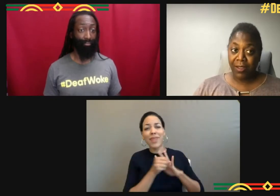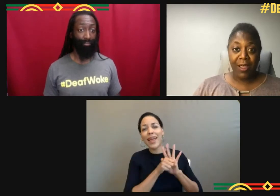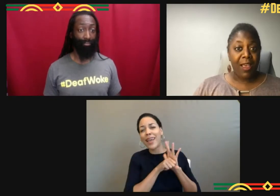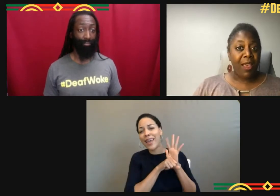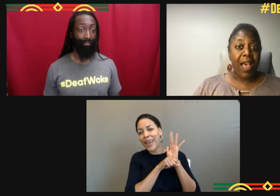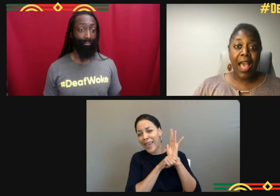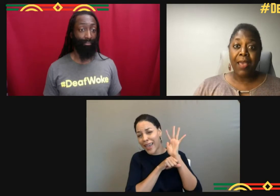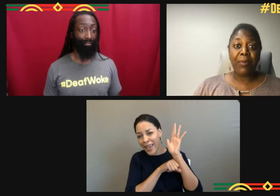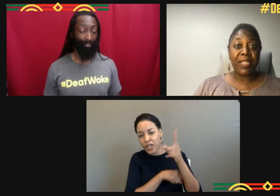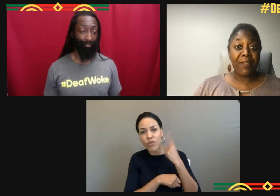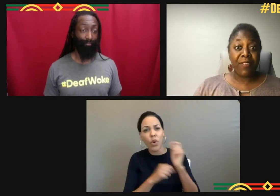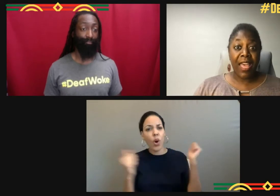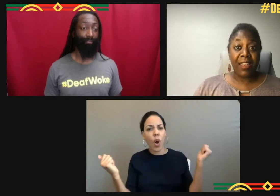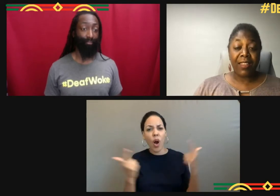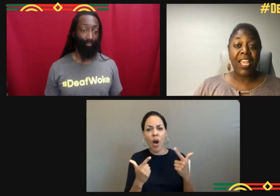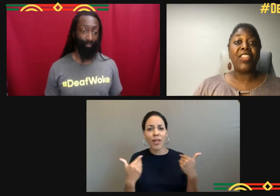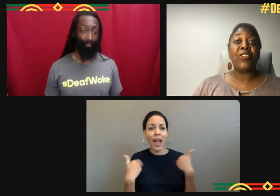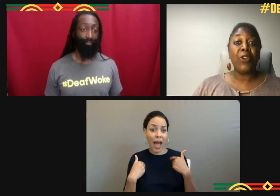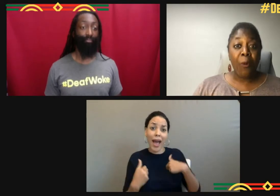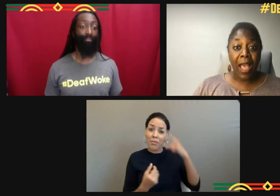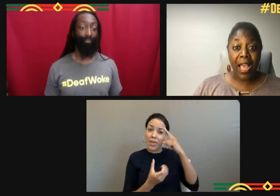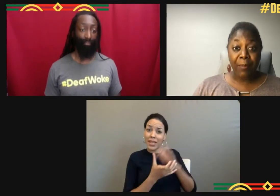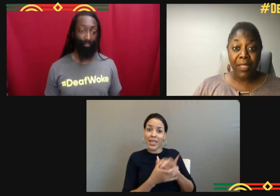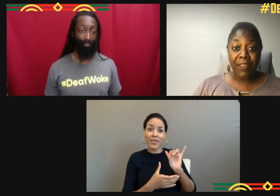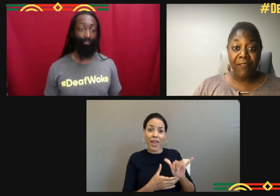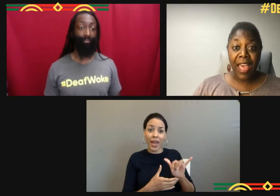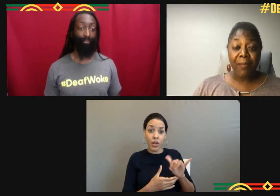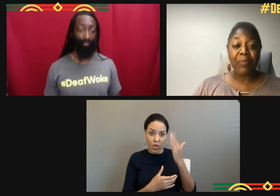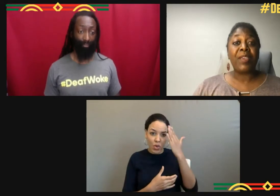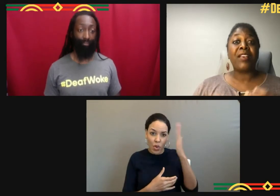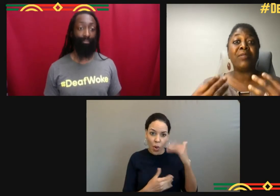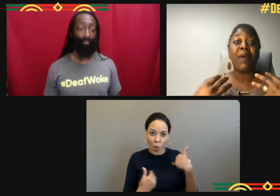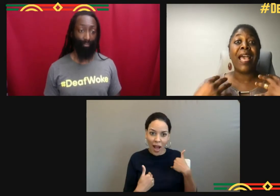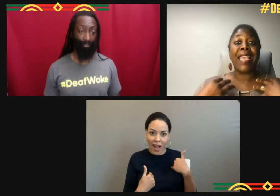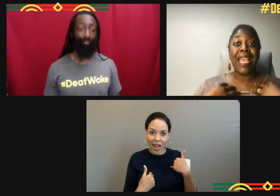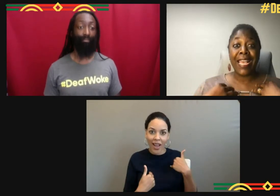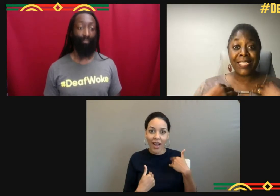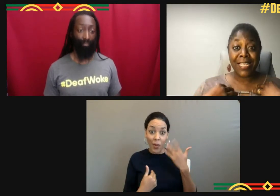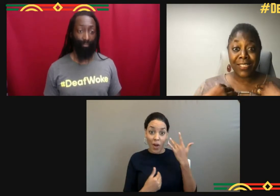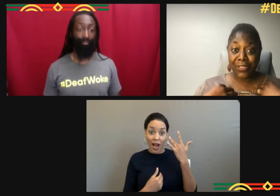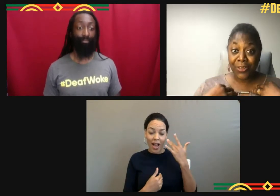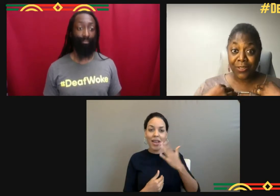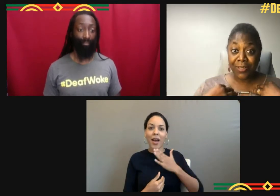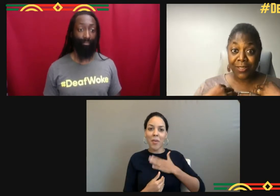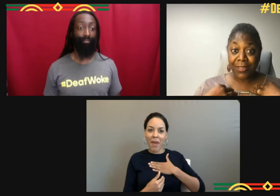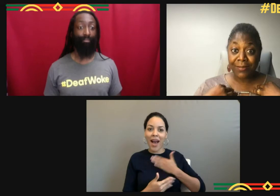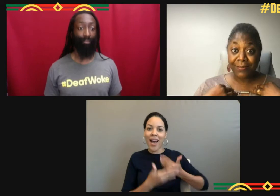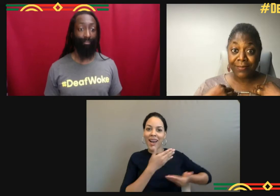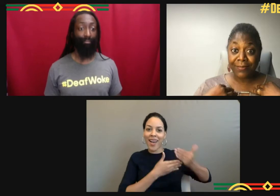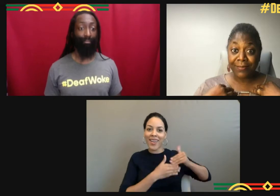everyone. I believe that. And you know why I believe that? Because